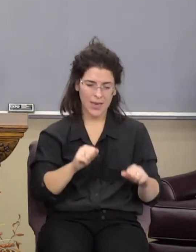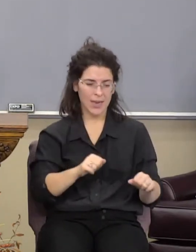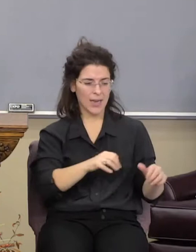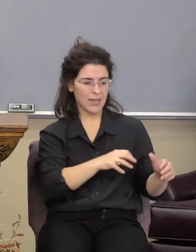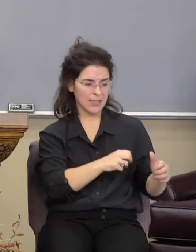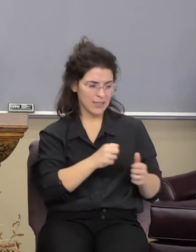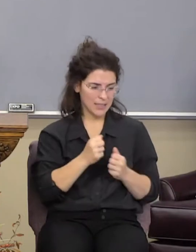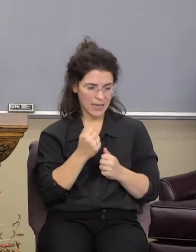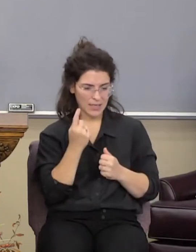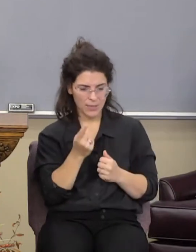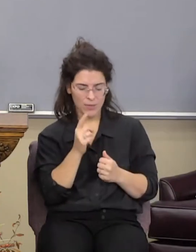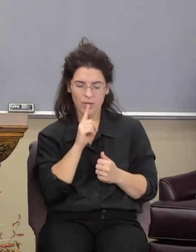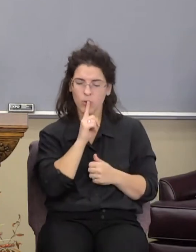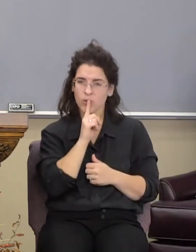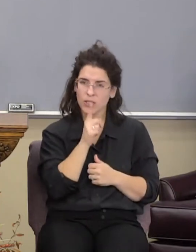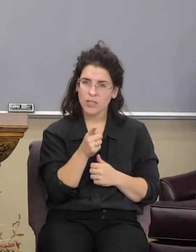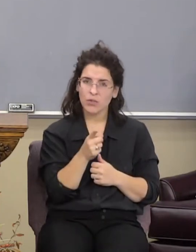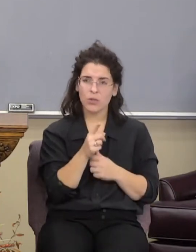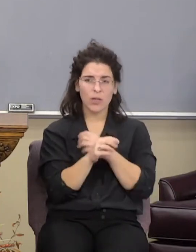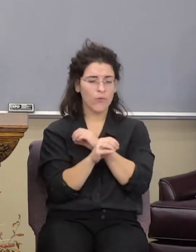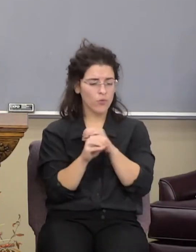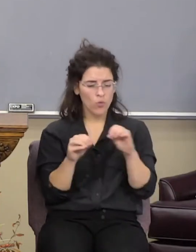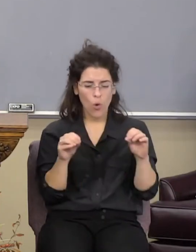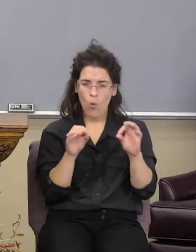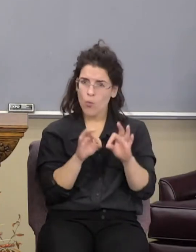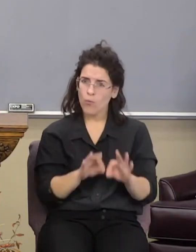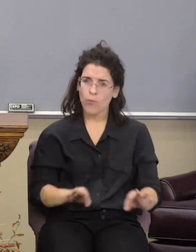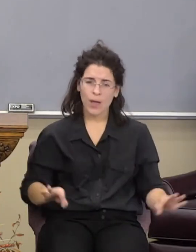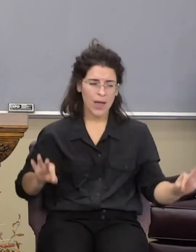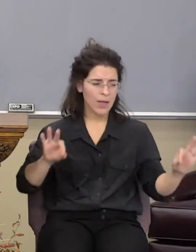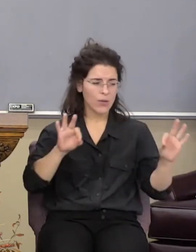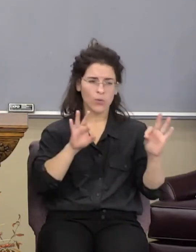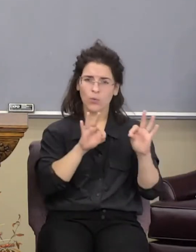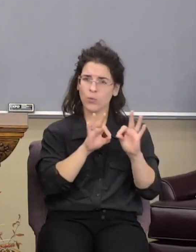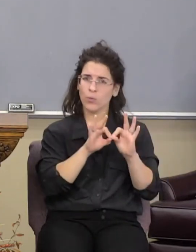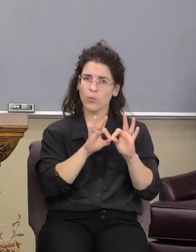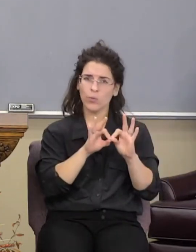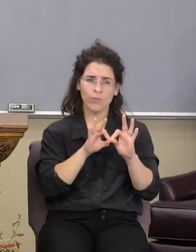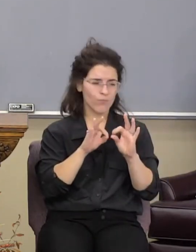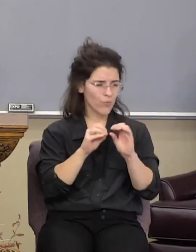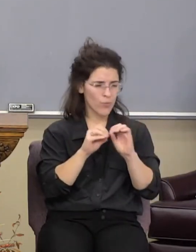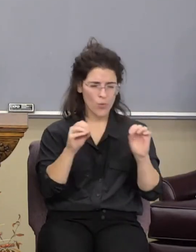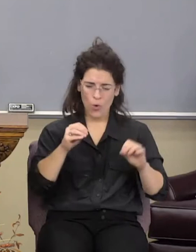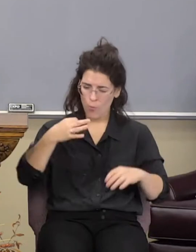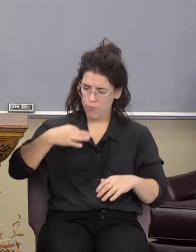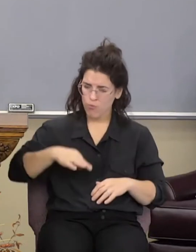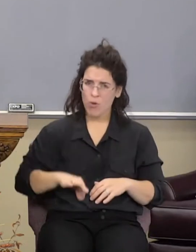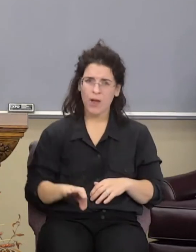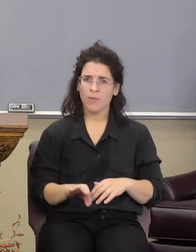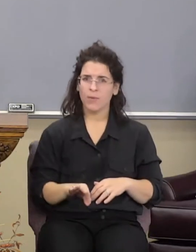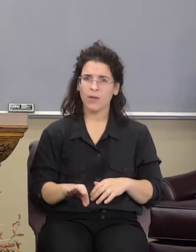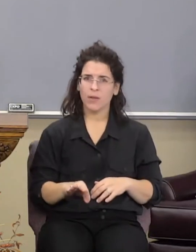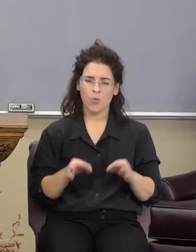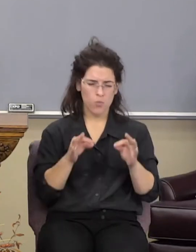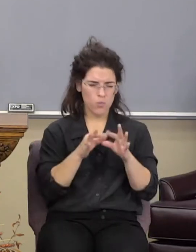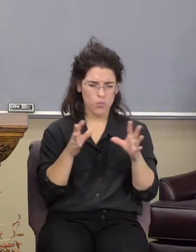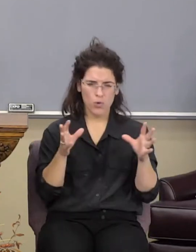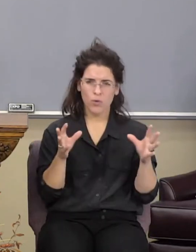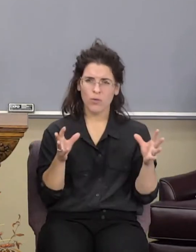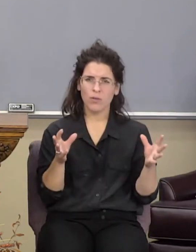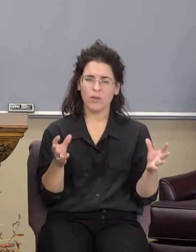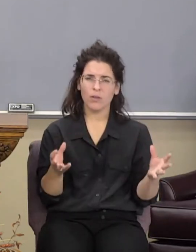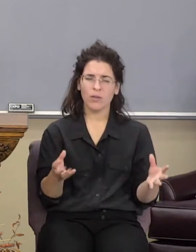something that was literally of no value, no profit. We were made, we